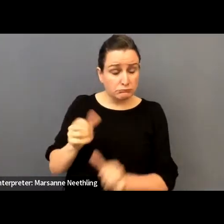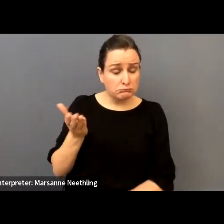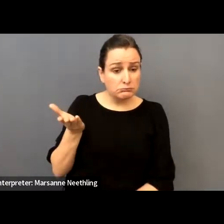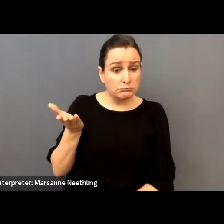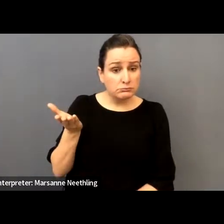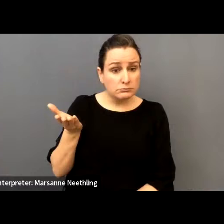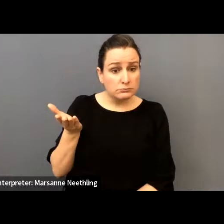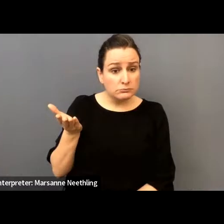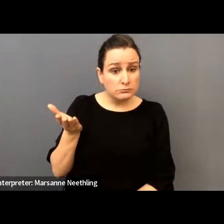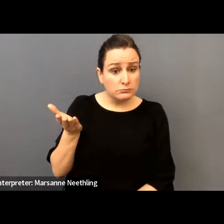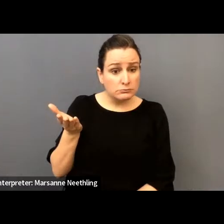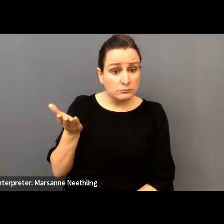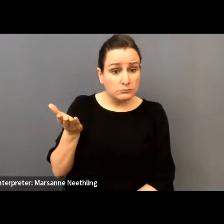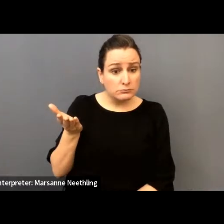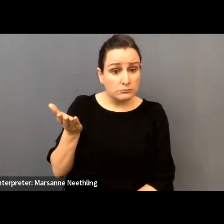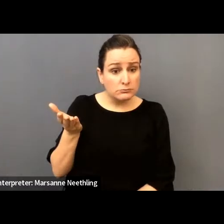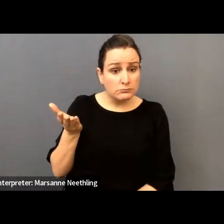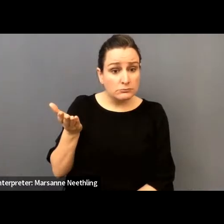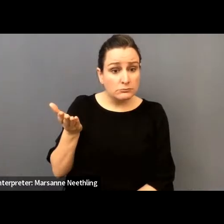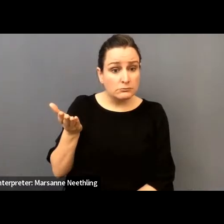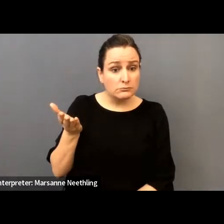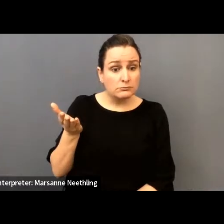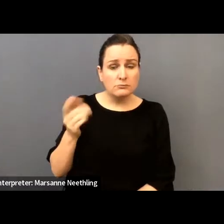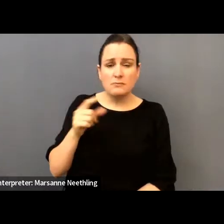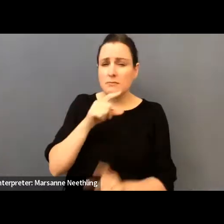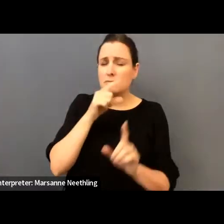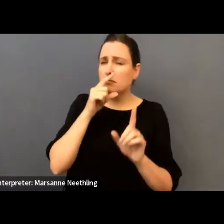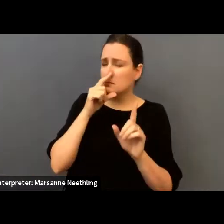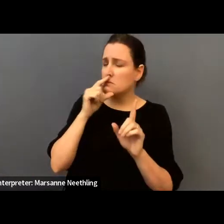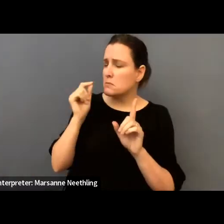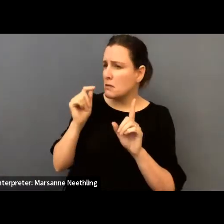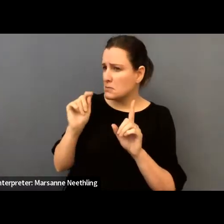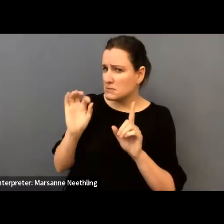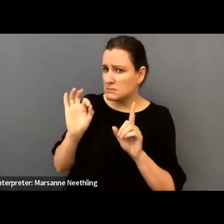it's Nomataru Primrose.